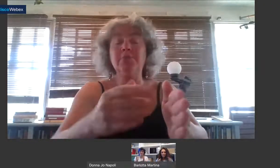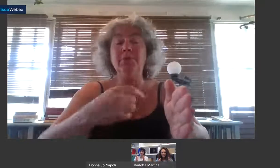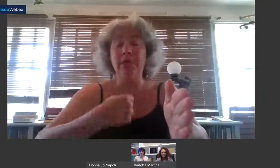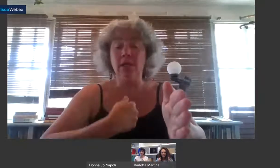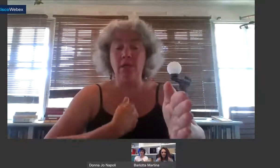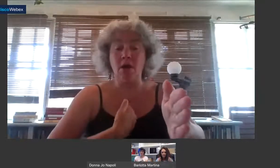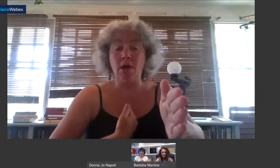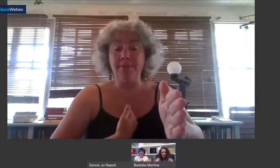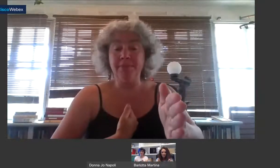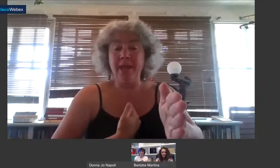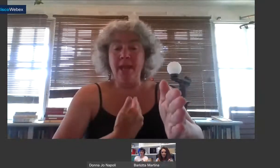moving along